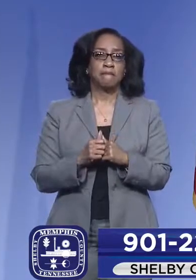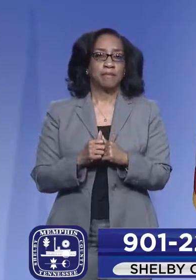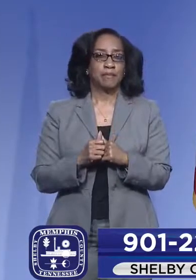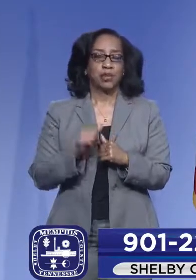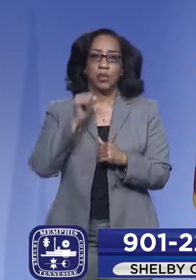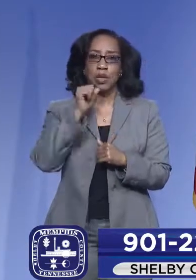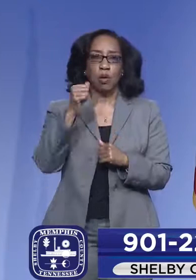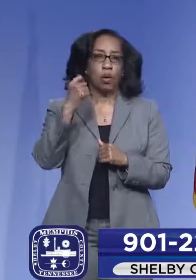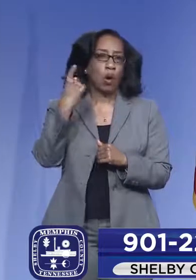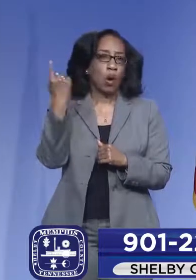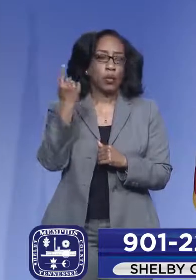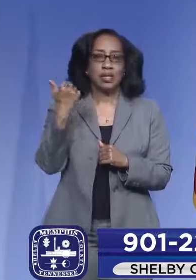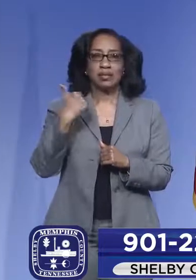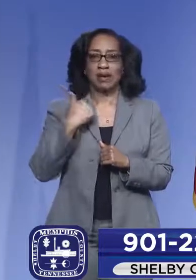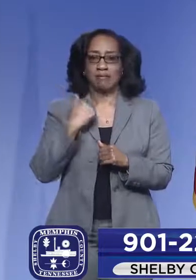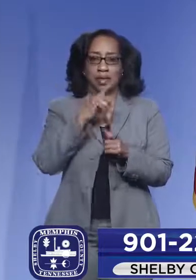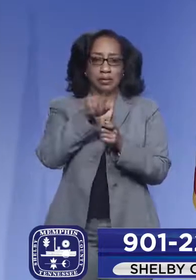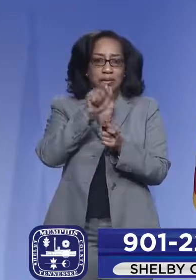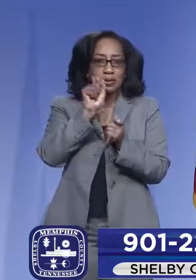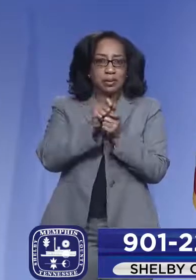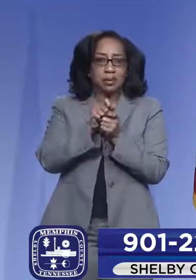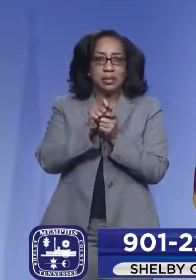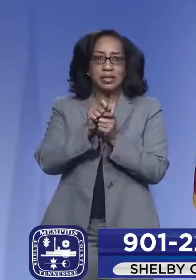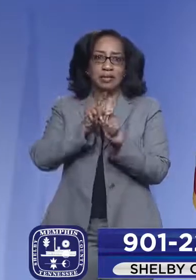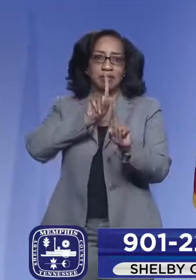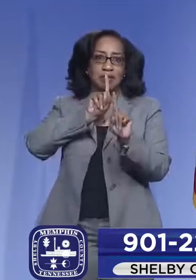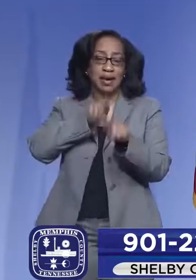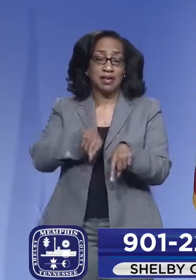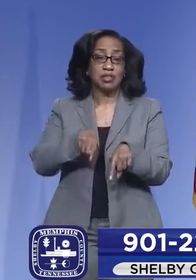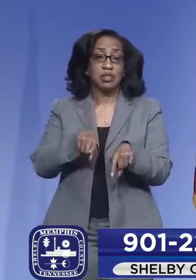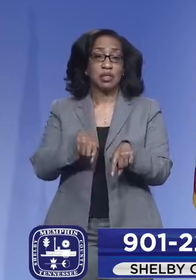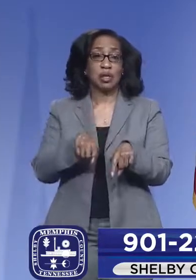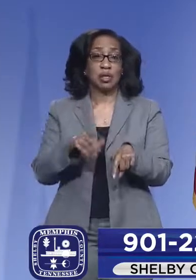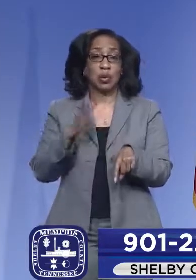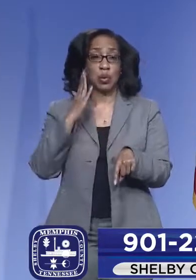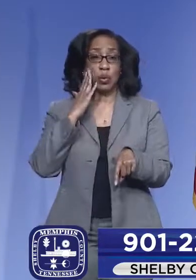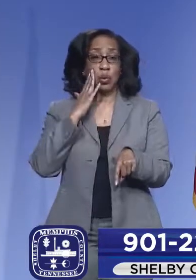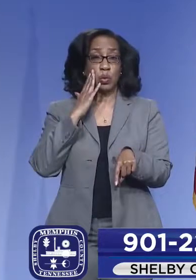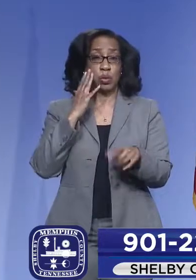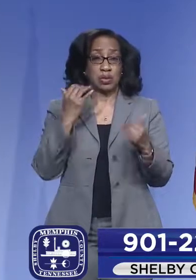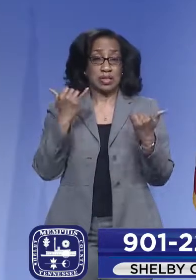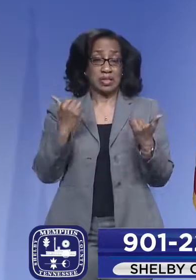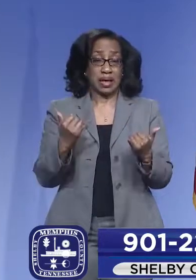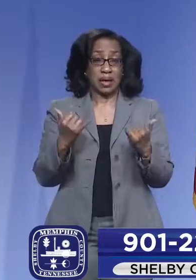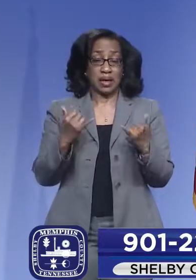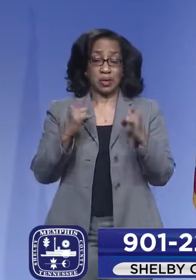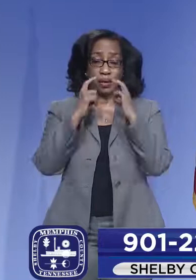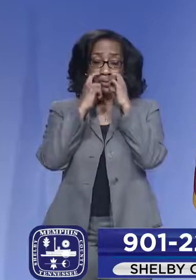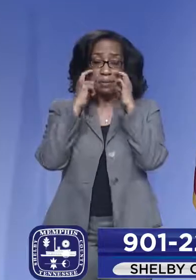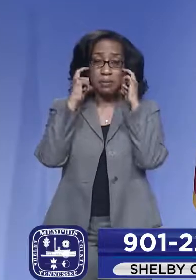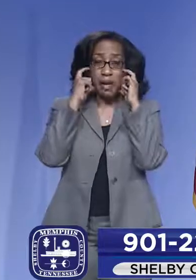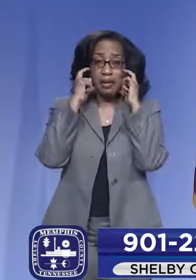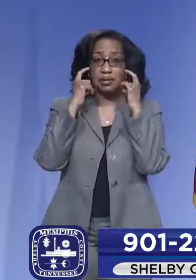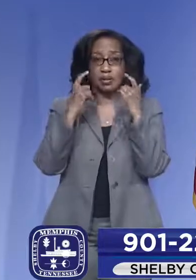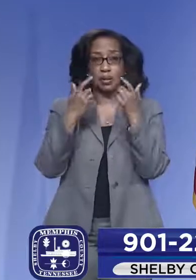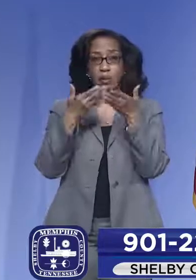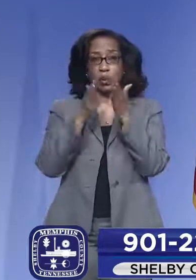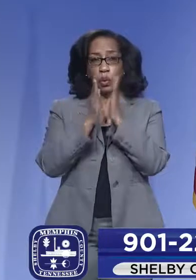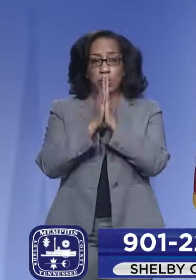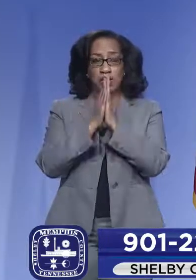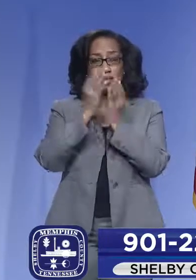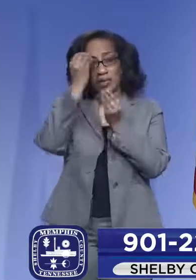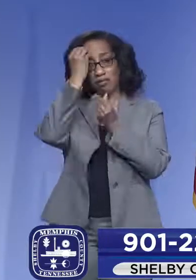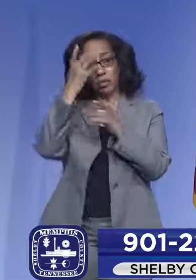have a pat answer. I know the messages today about what's happening with the mask, the requests, the information